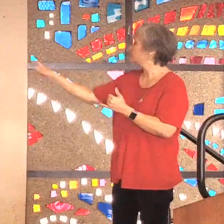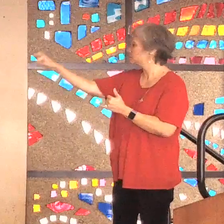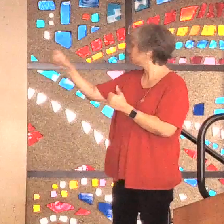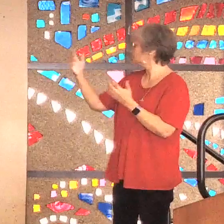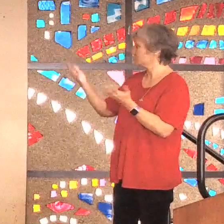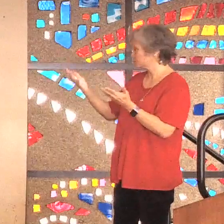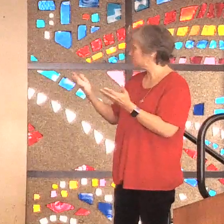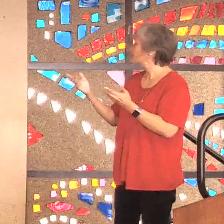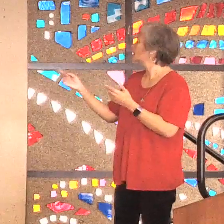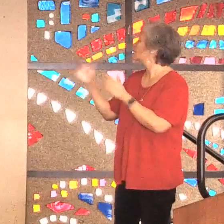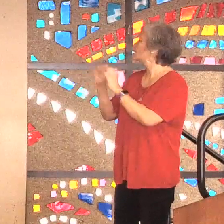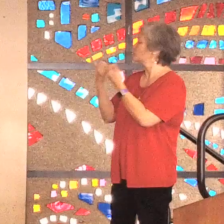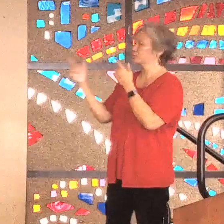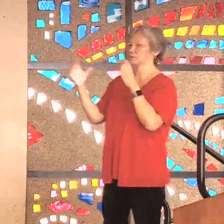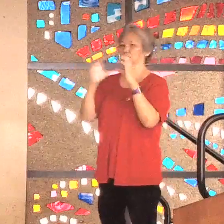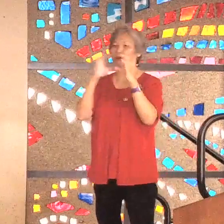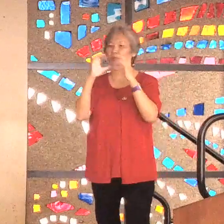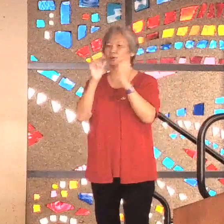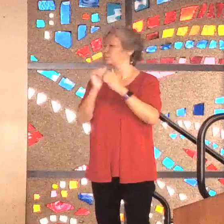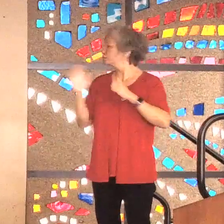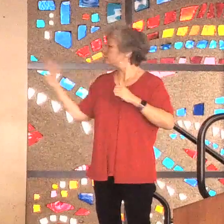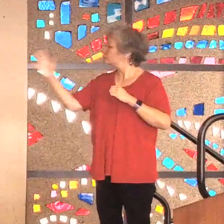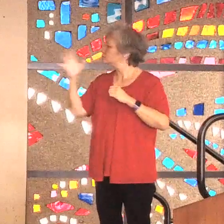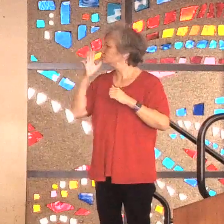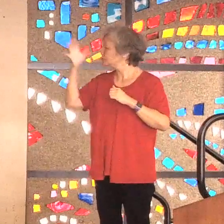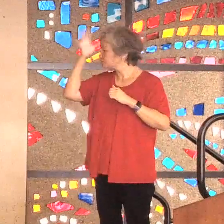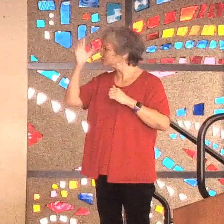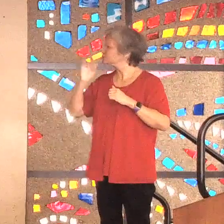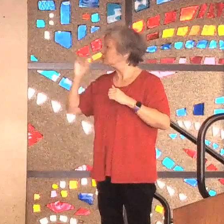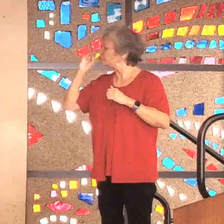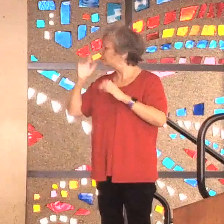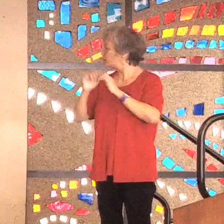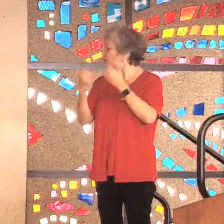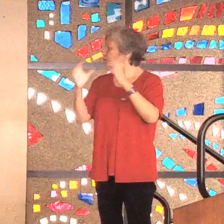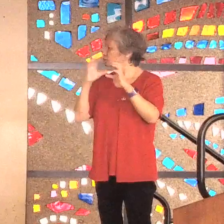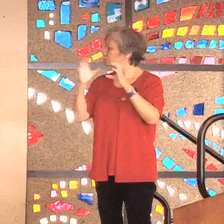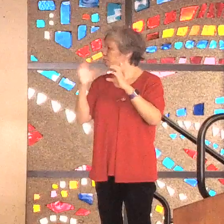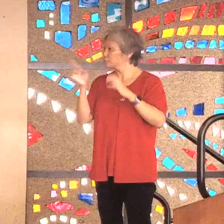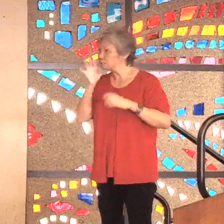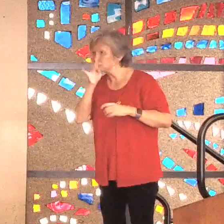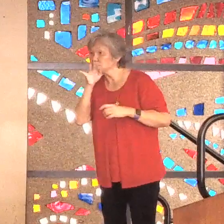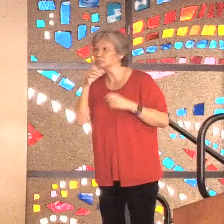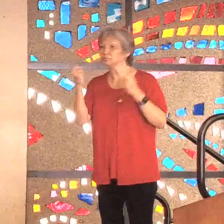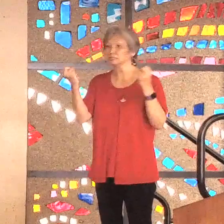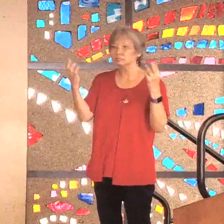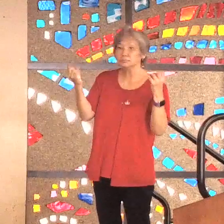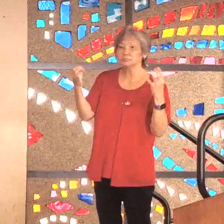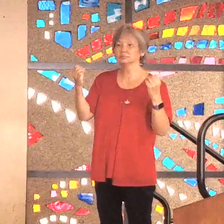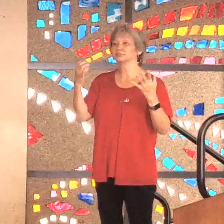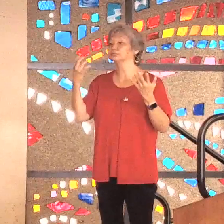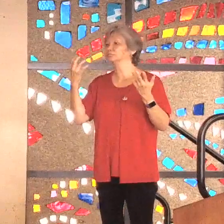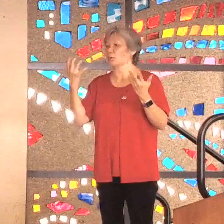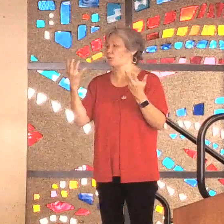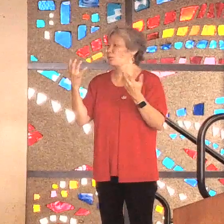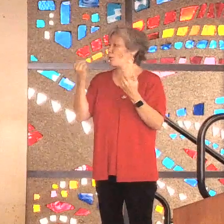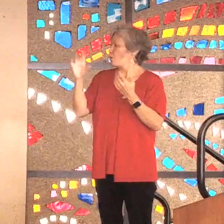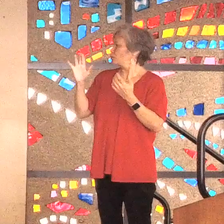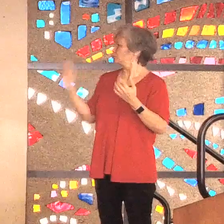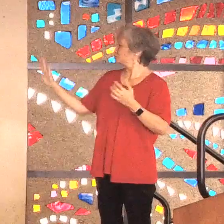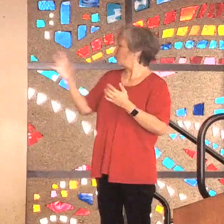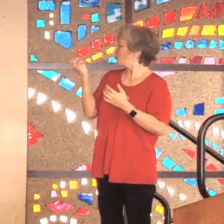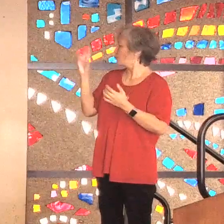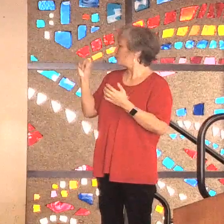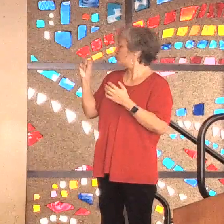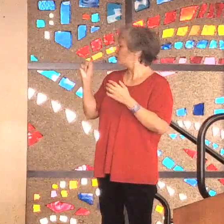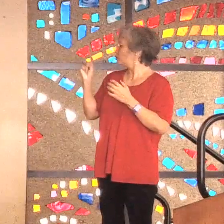Okay, well now, the next question I'd like to ask you is how do you communicate with your parents? Do you speak with them? Do you sign with